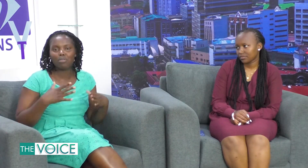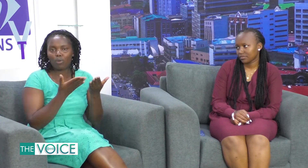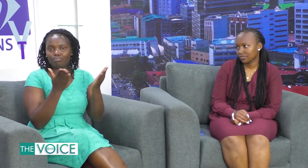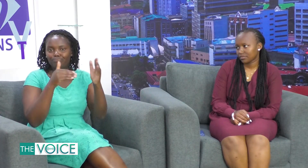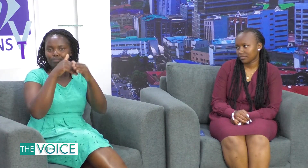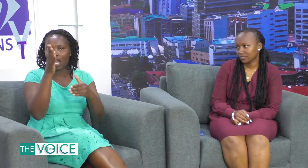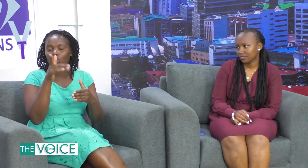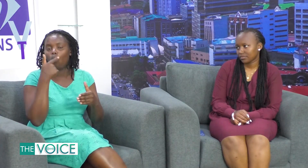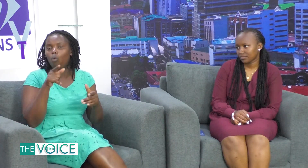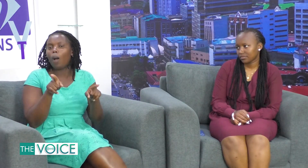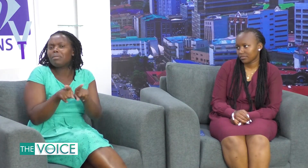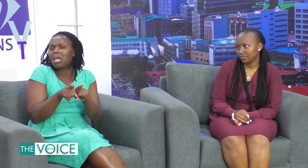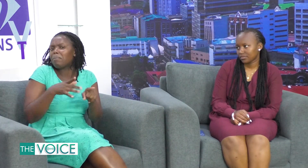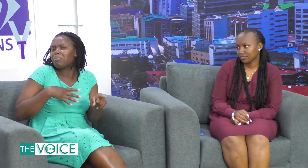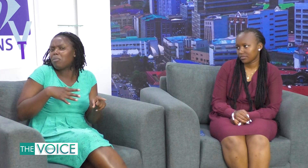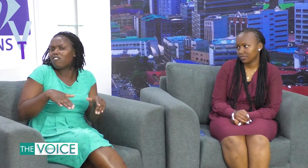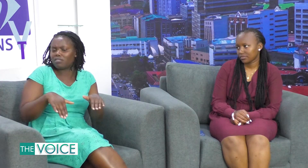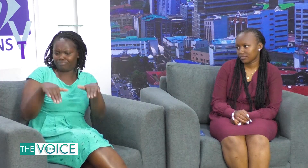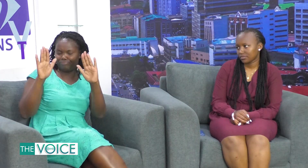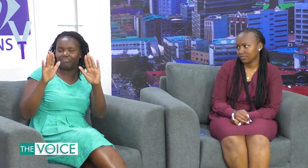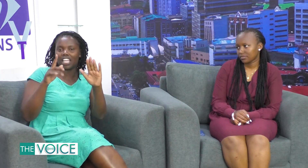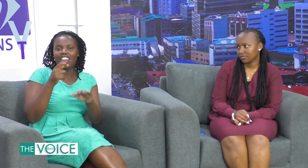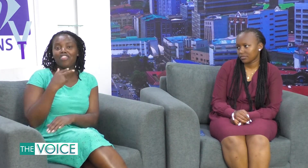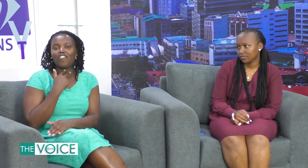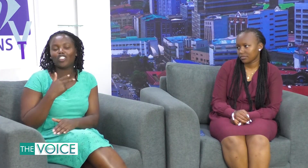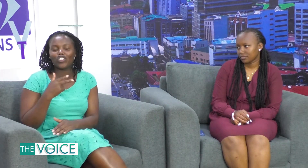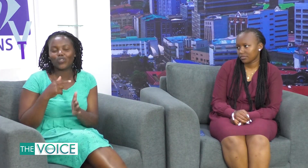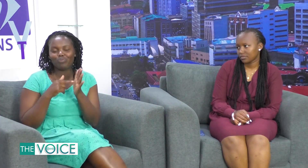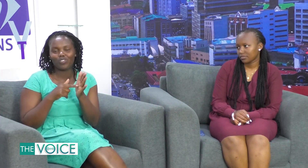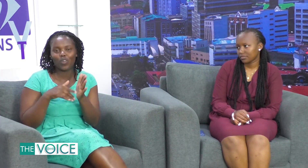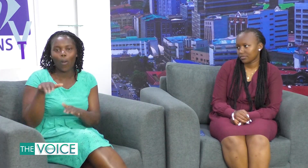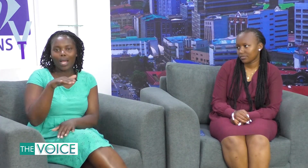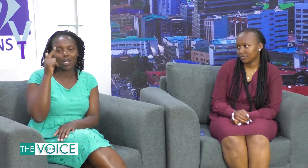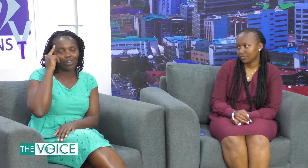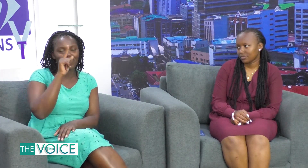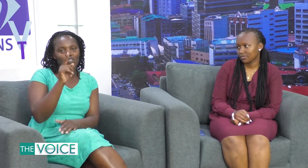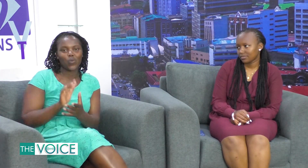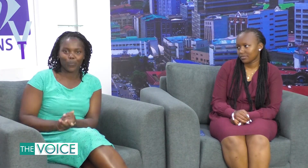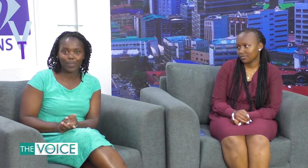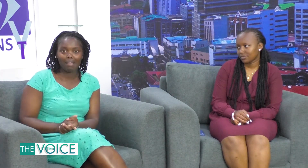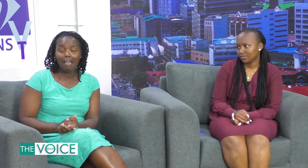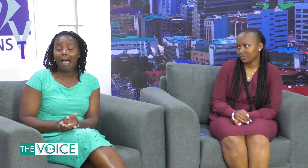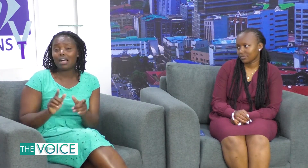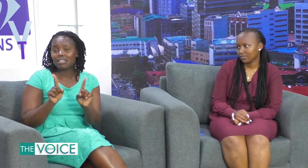something special that you can use to impact our viewers, so the voice show has a place for